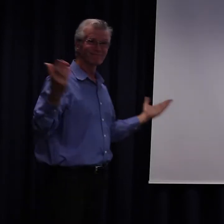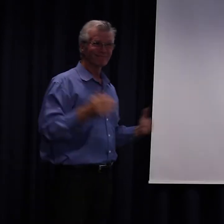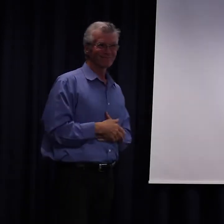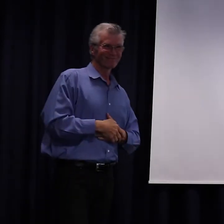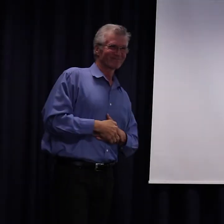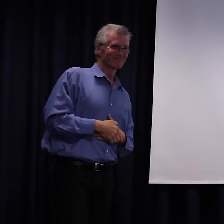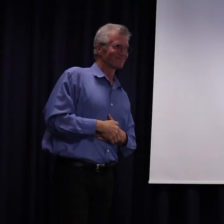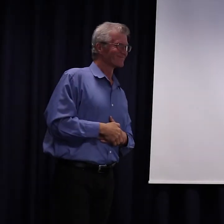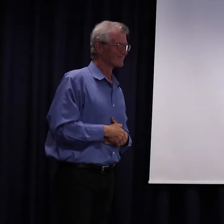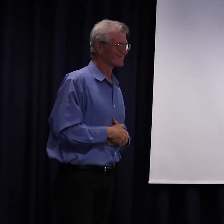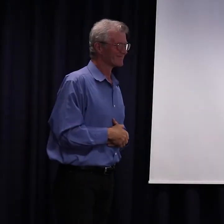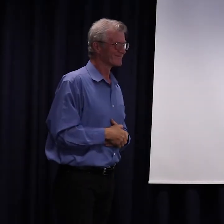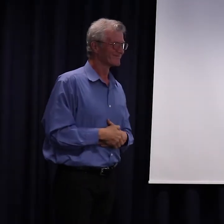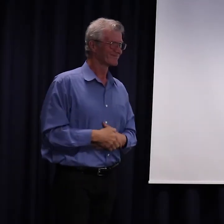And that's the end of that. Thank you.